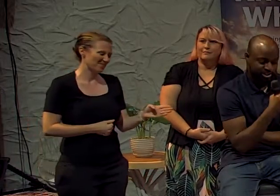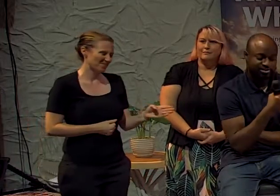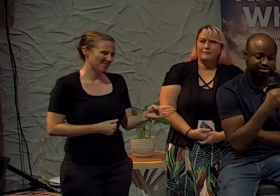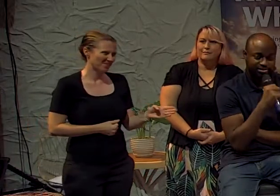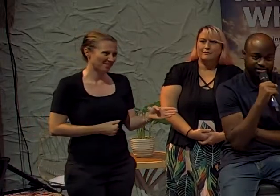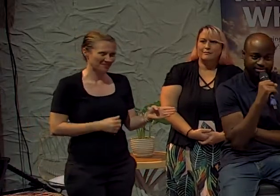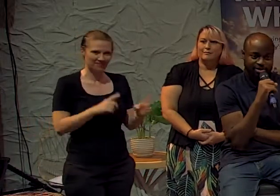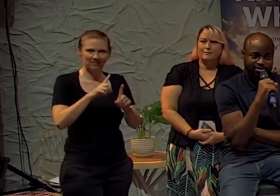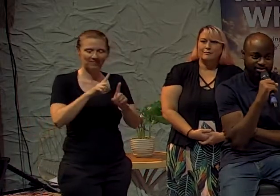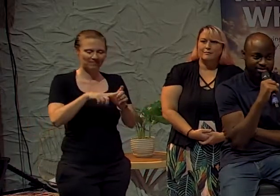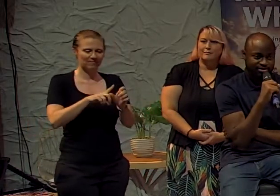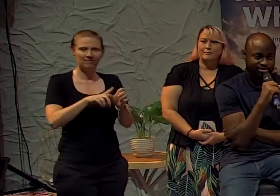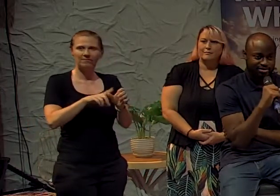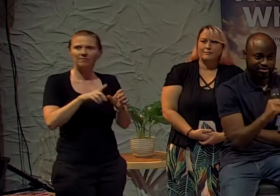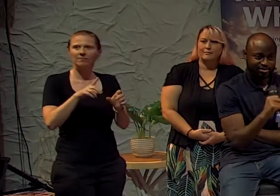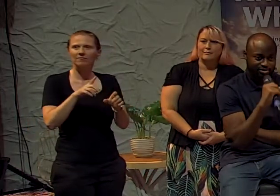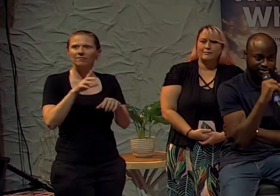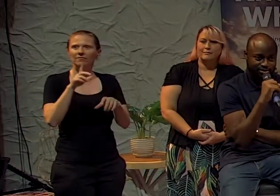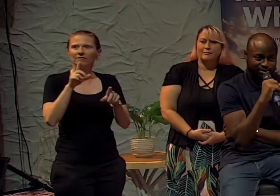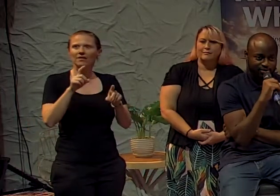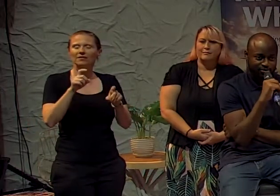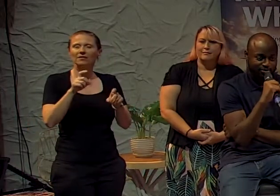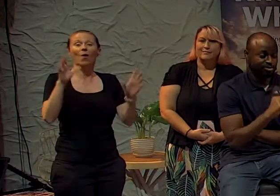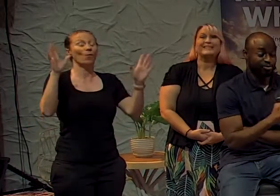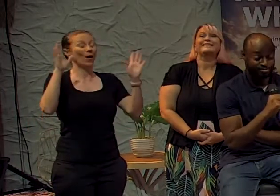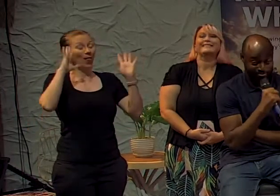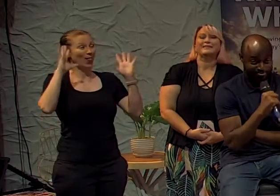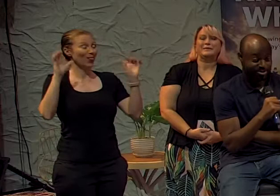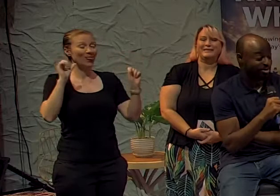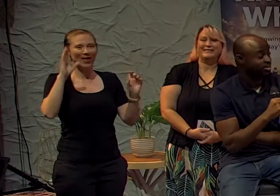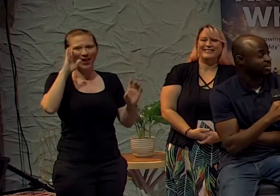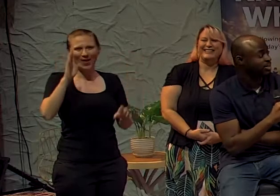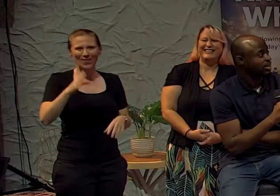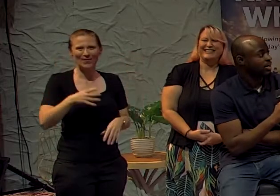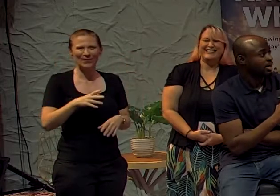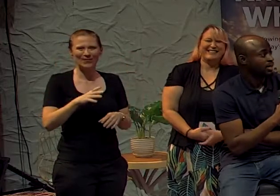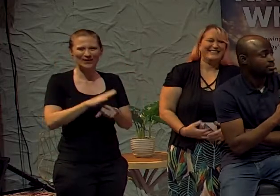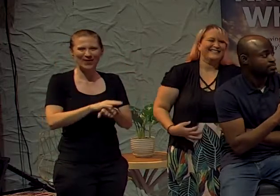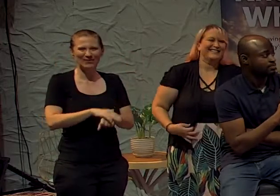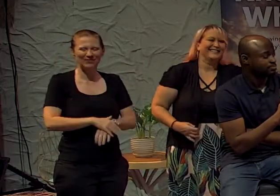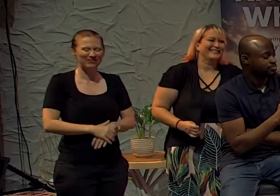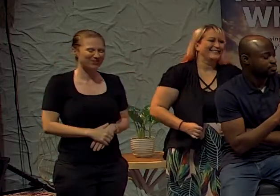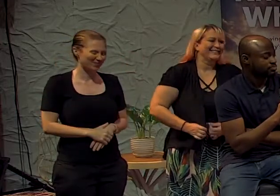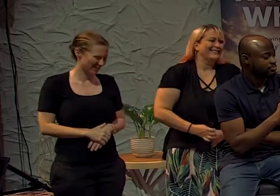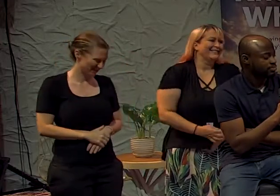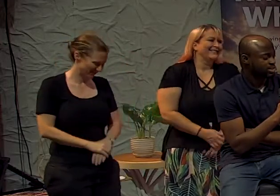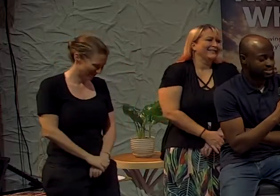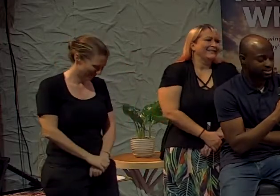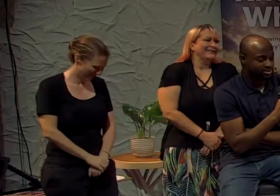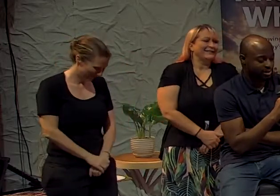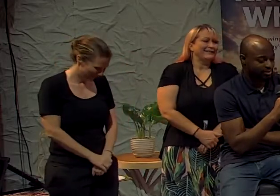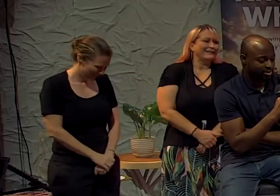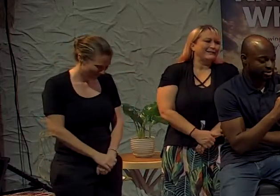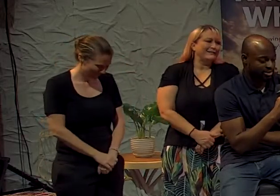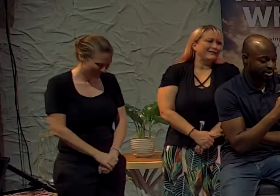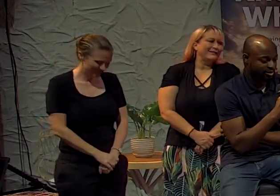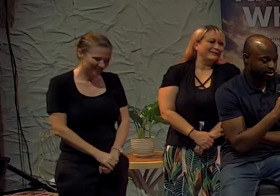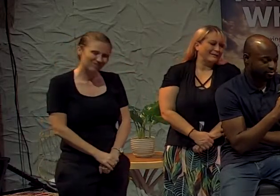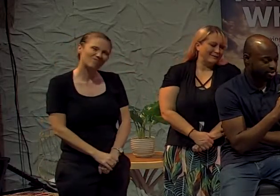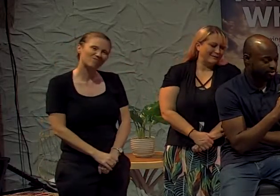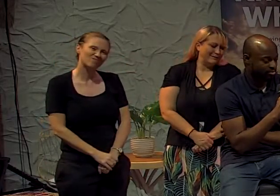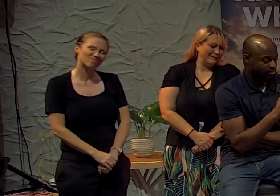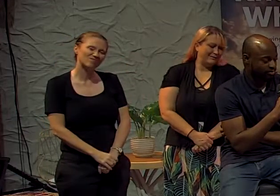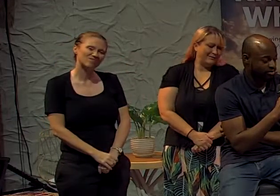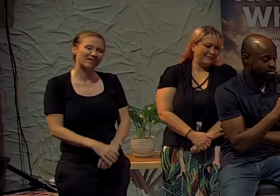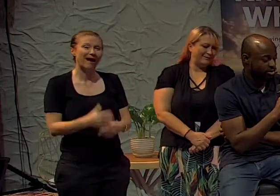Hello, testing. Am I on? Hello. Oh, there you go. I'm on. So I think there's a couple things, and I'll